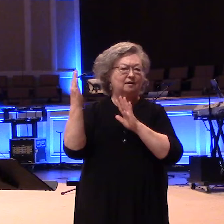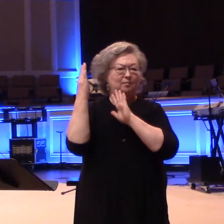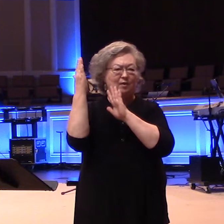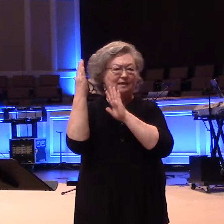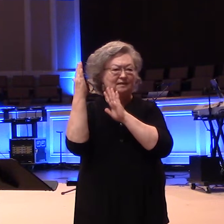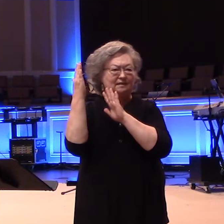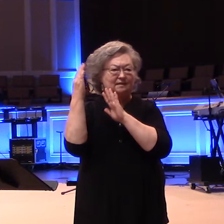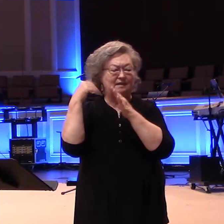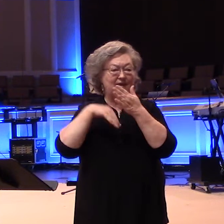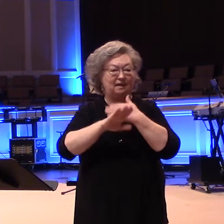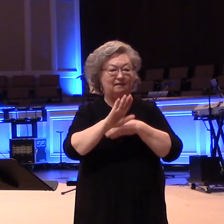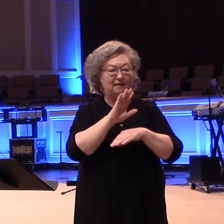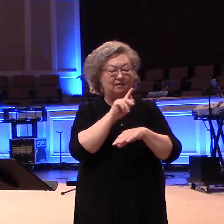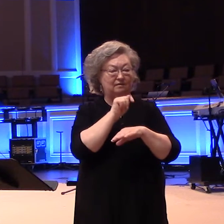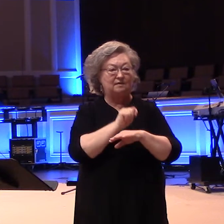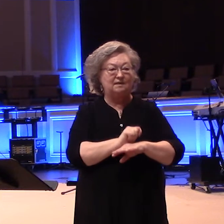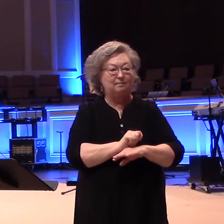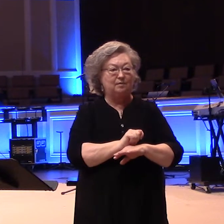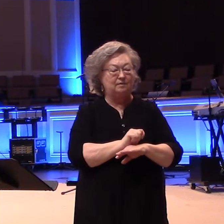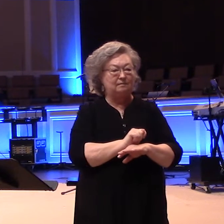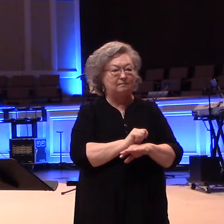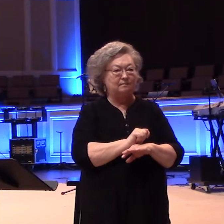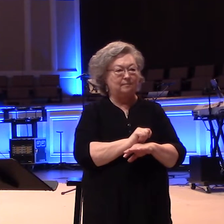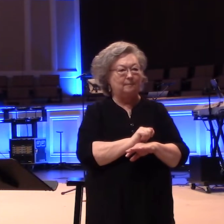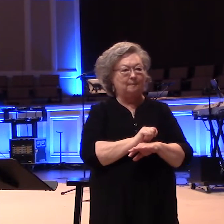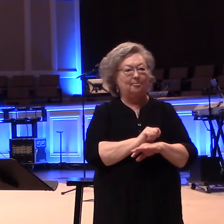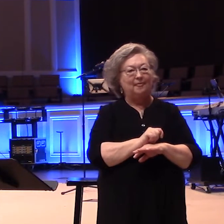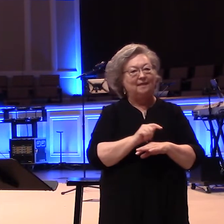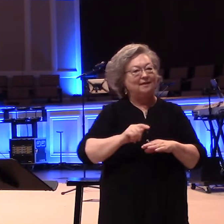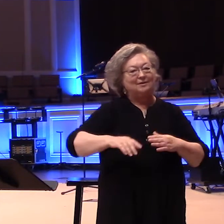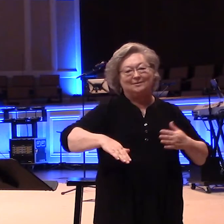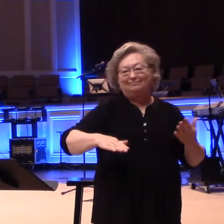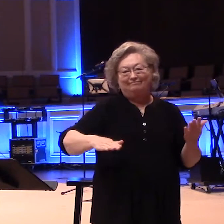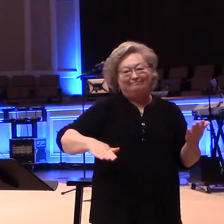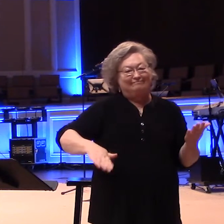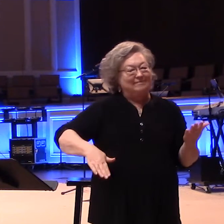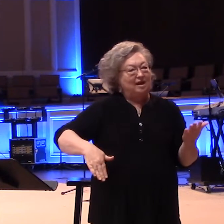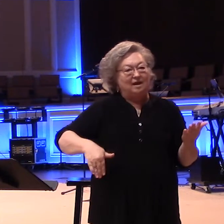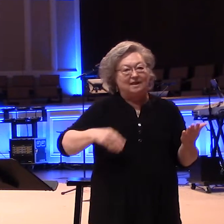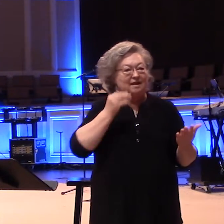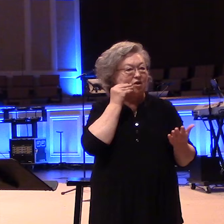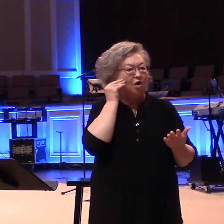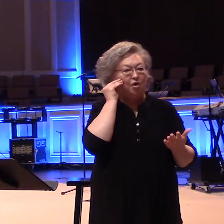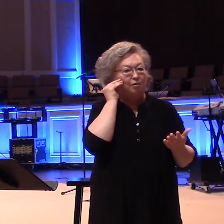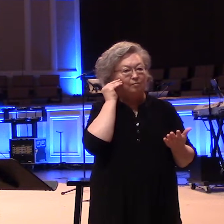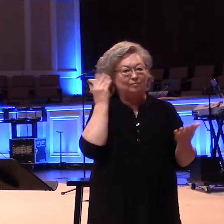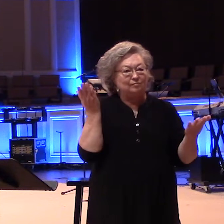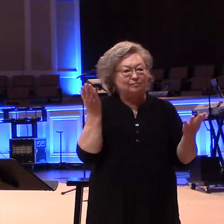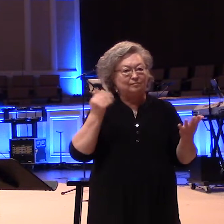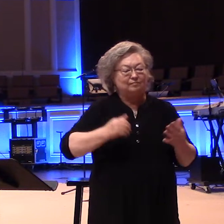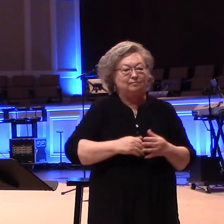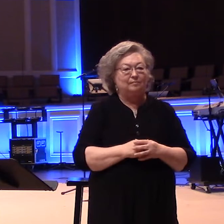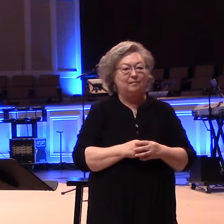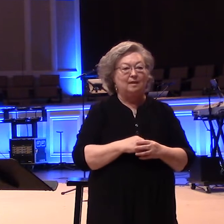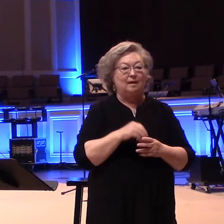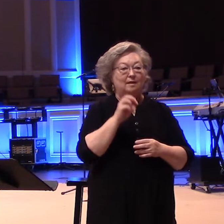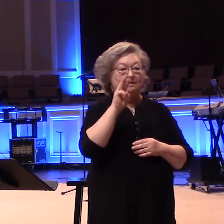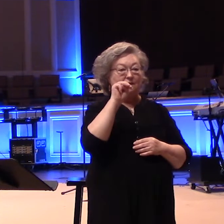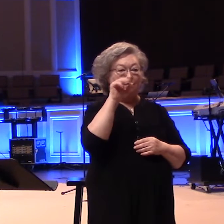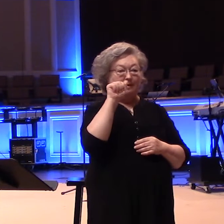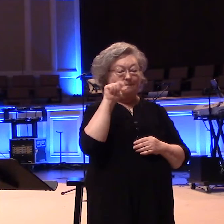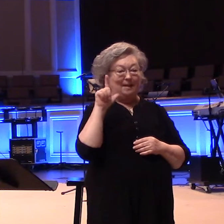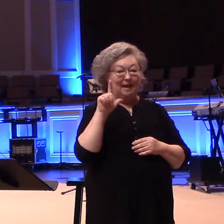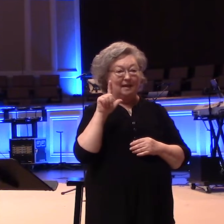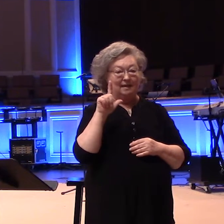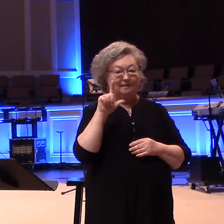that they had rebuilt, and they're not home yet. And as Malachi turns to the